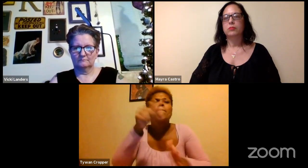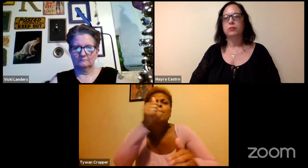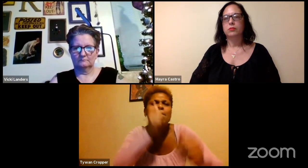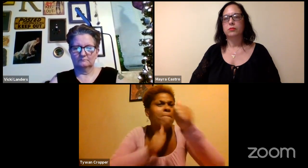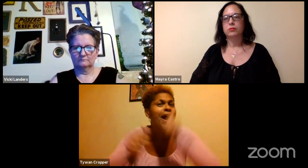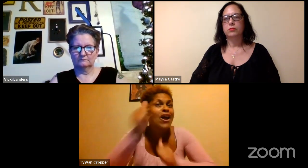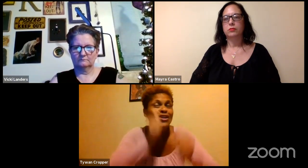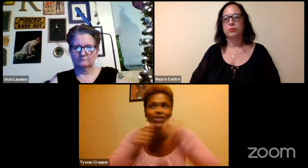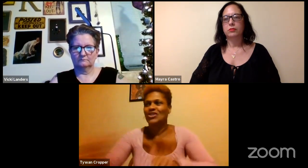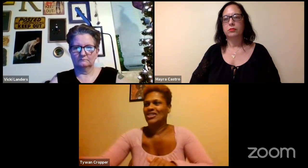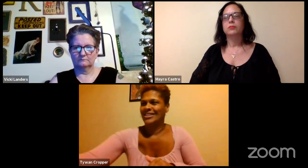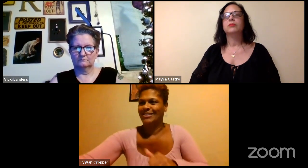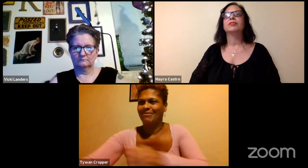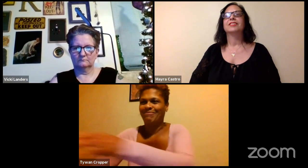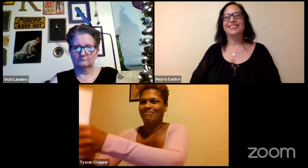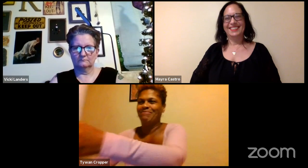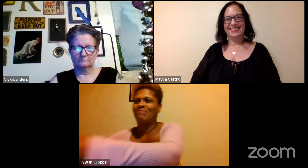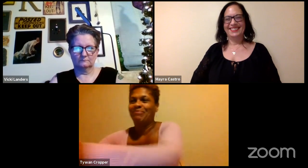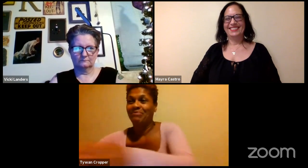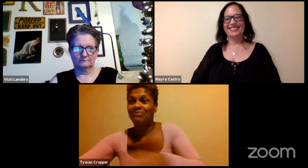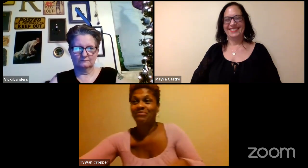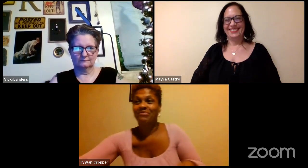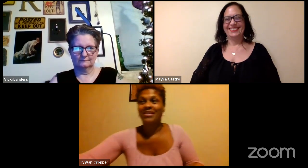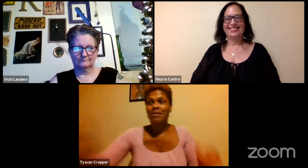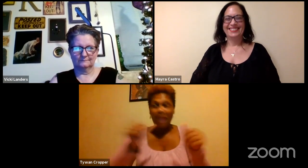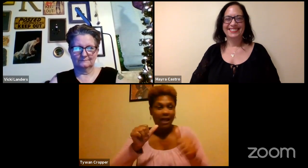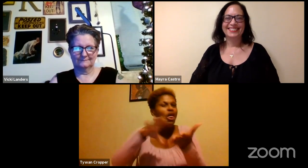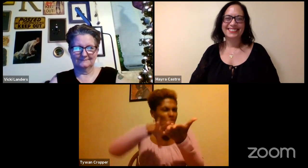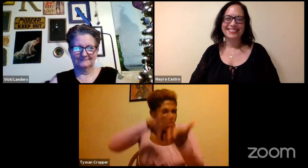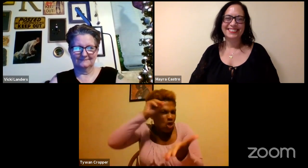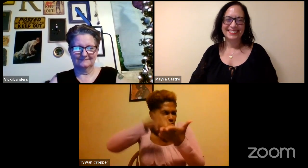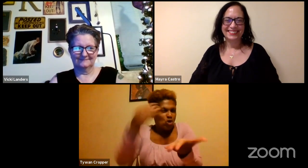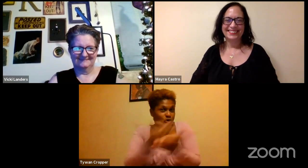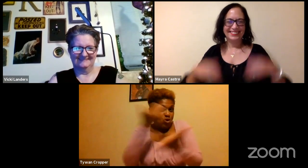and it is a learning experience for everyone. Be patient,